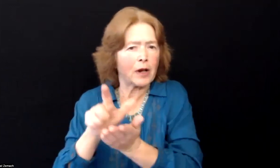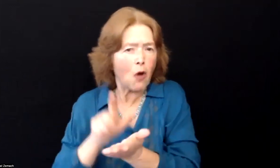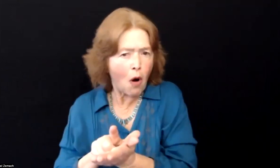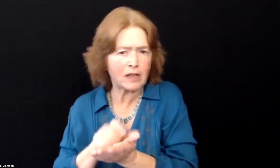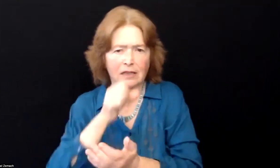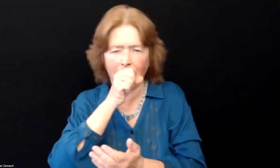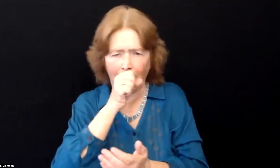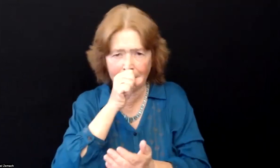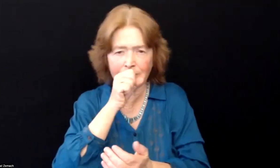webinar